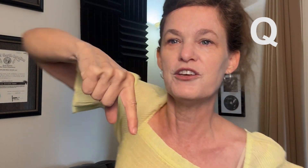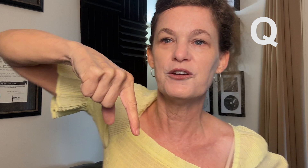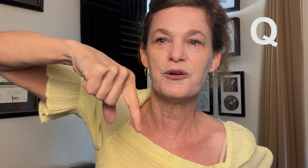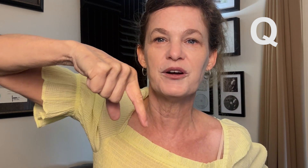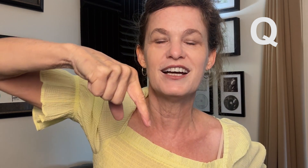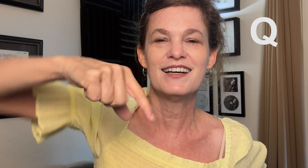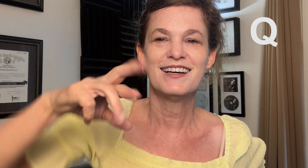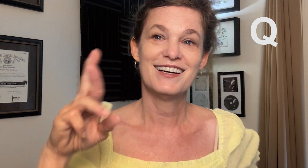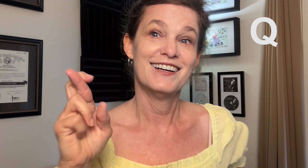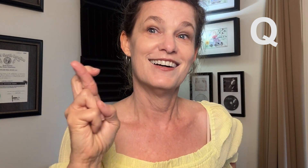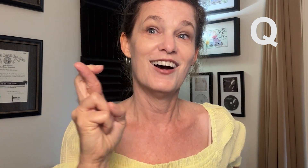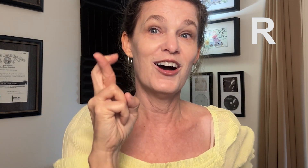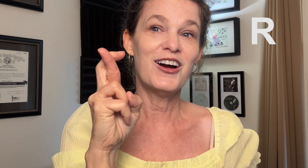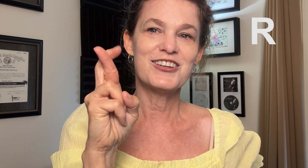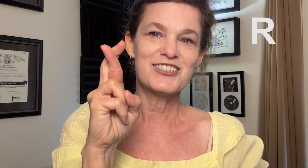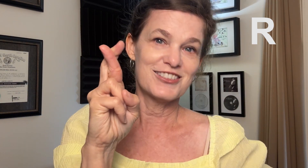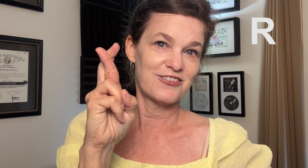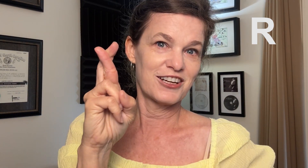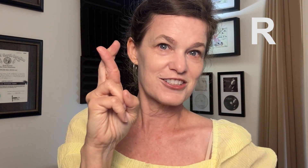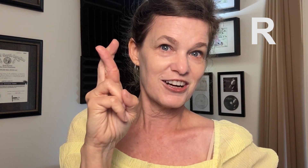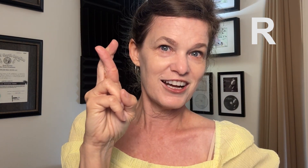Q. R is just fingers crossed.